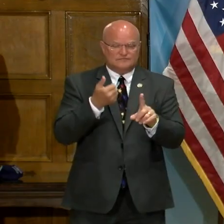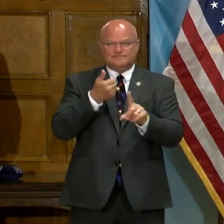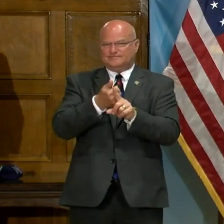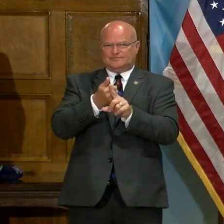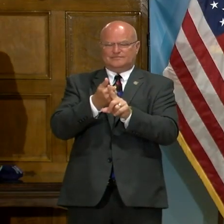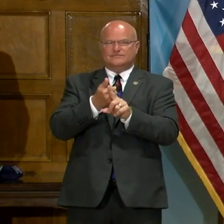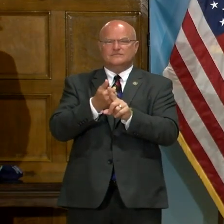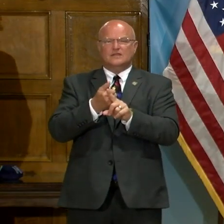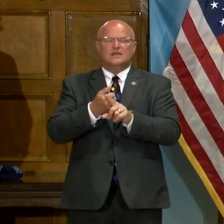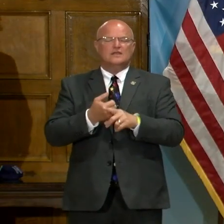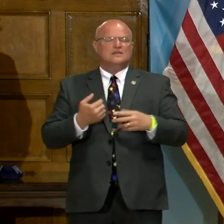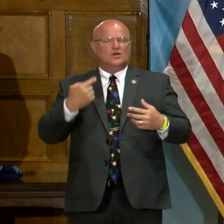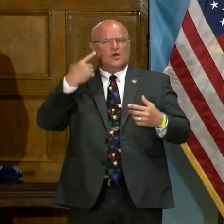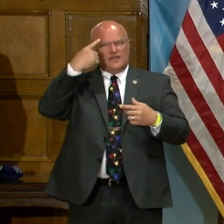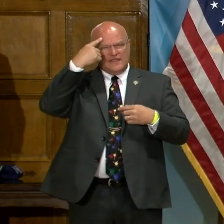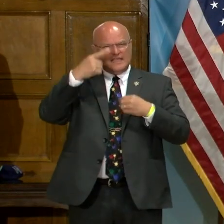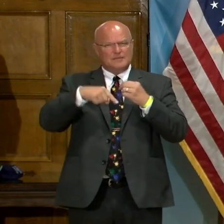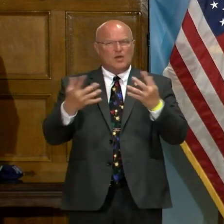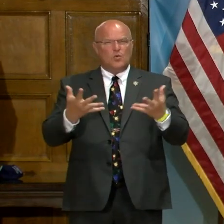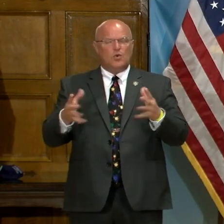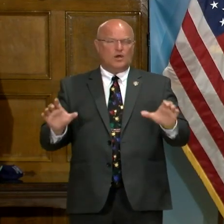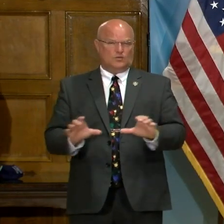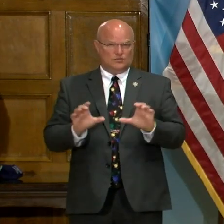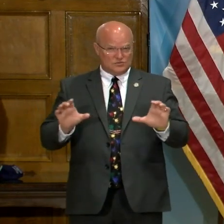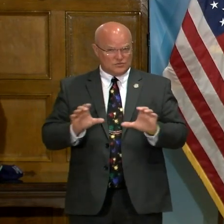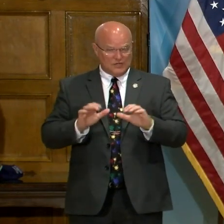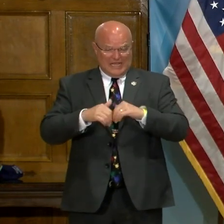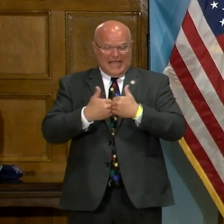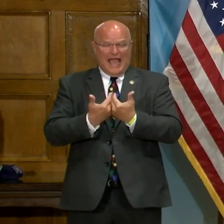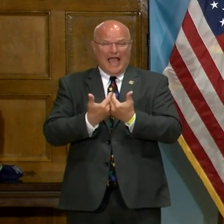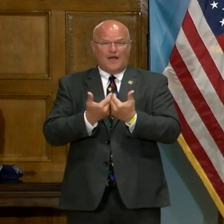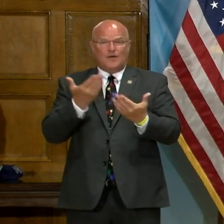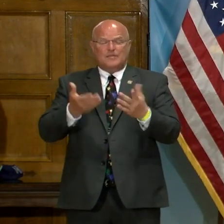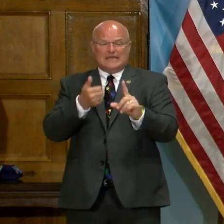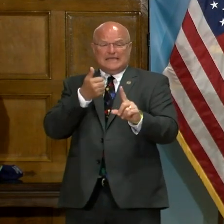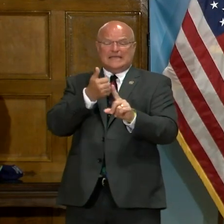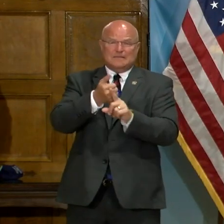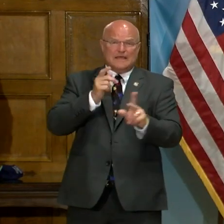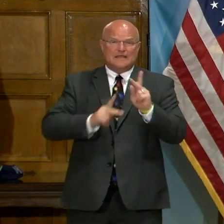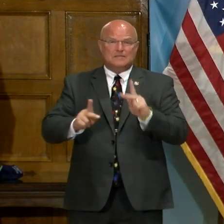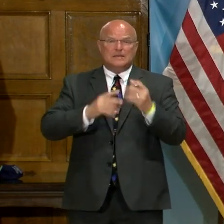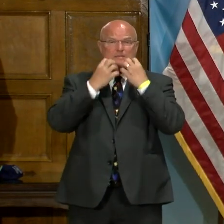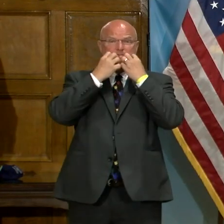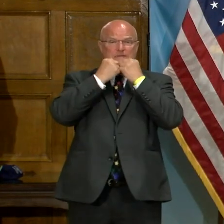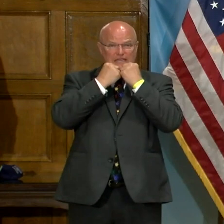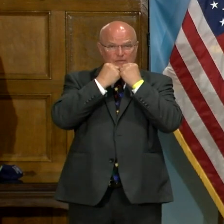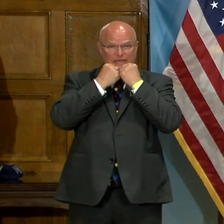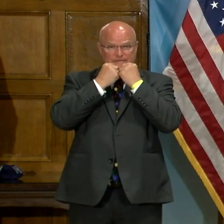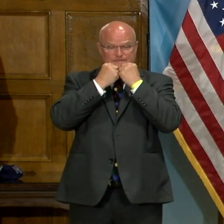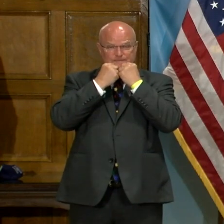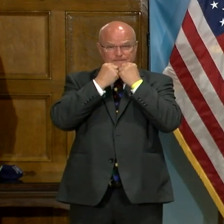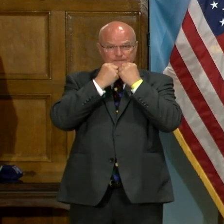think about what we're doing and how it may impact the people that we care about.